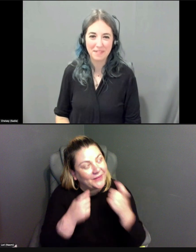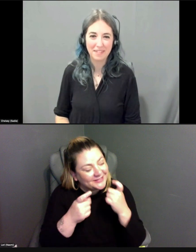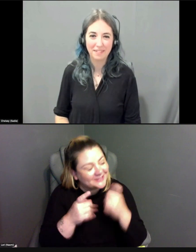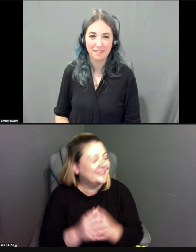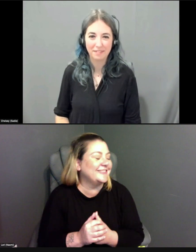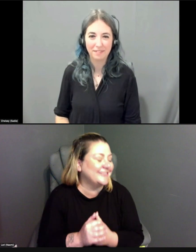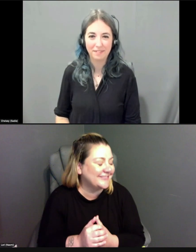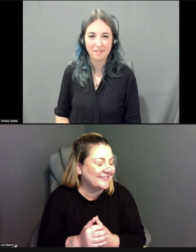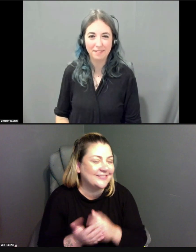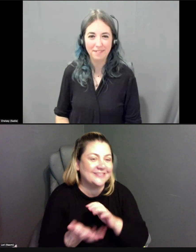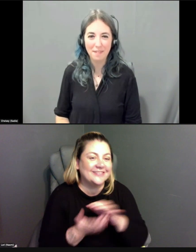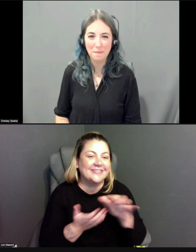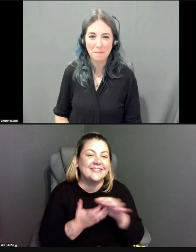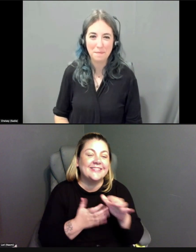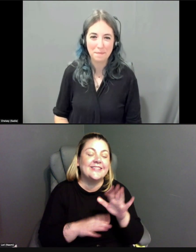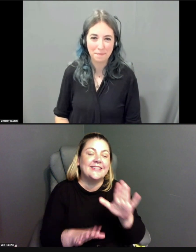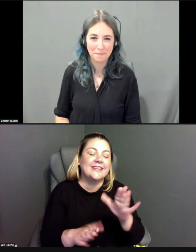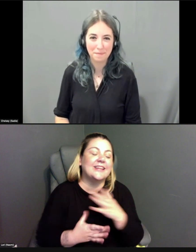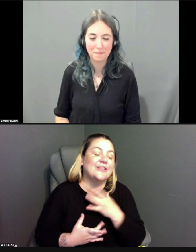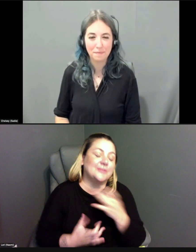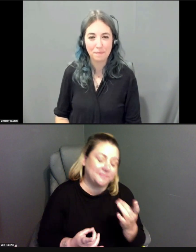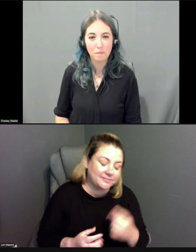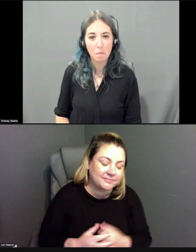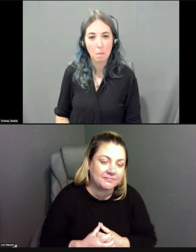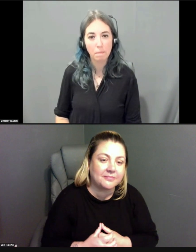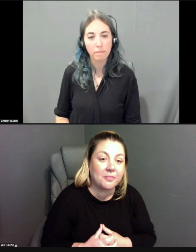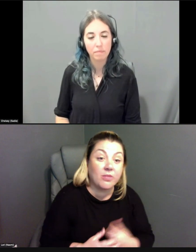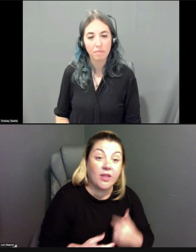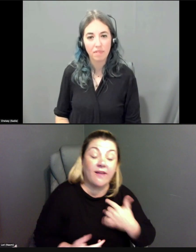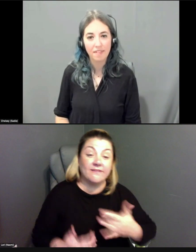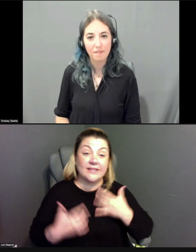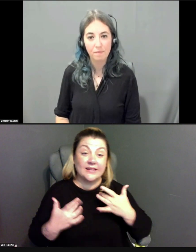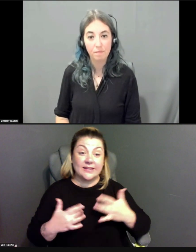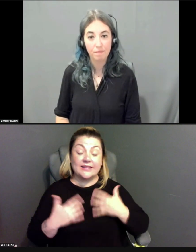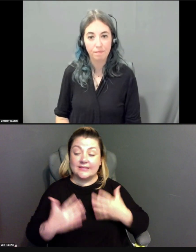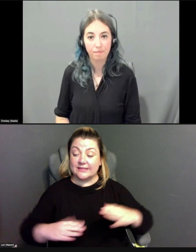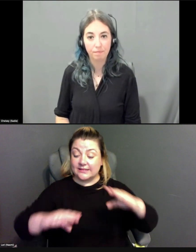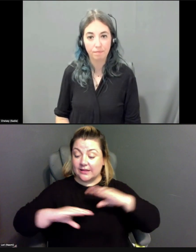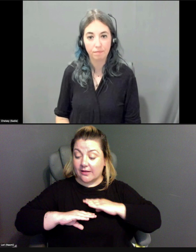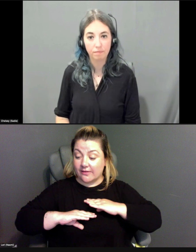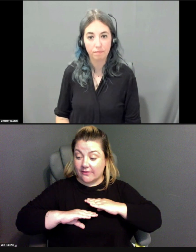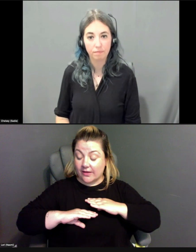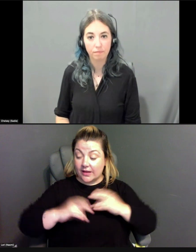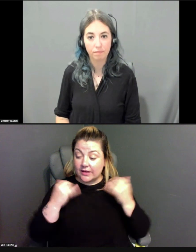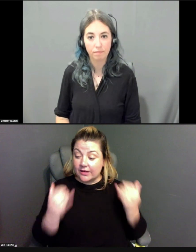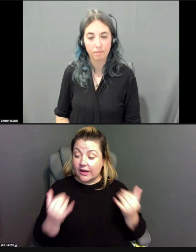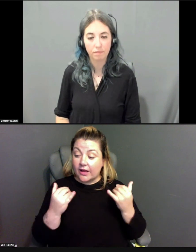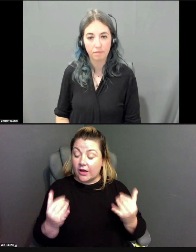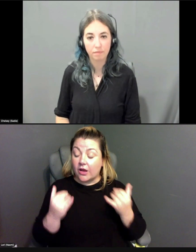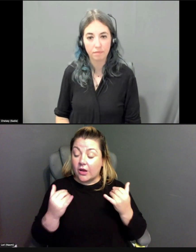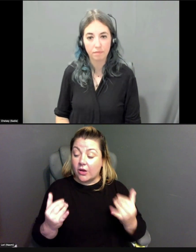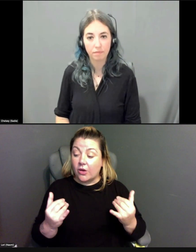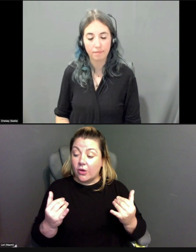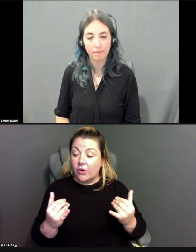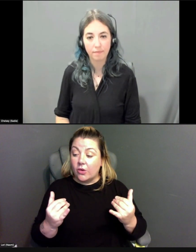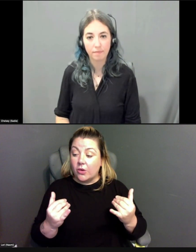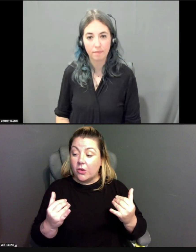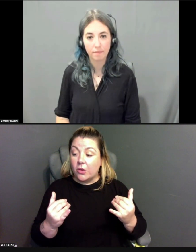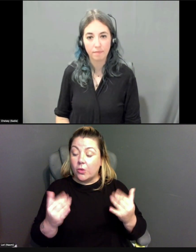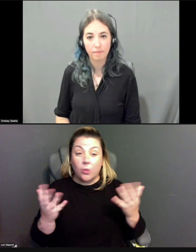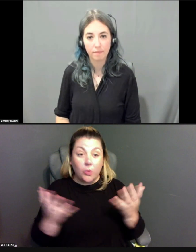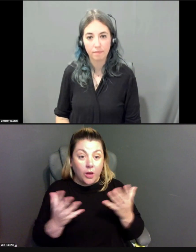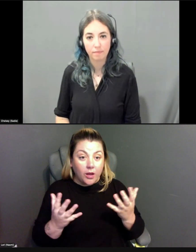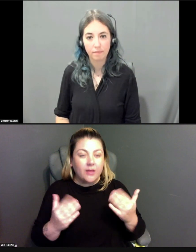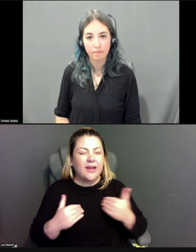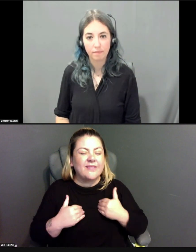It's funny. I actually am feeling really satisfied right now about the fact that I am kind of working on a